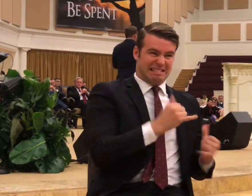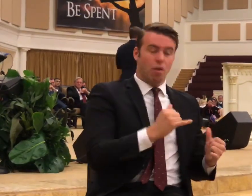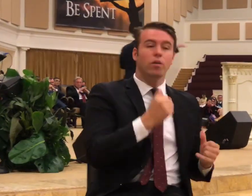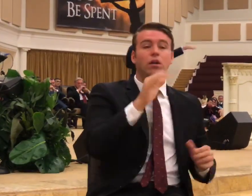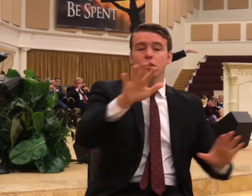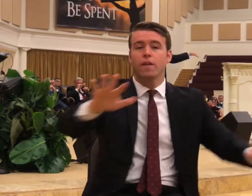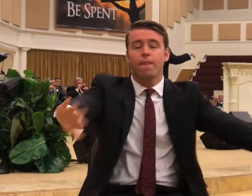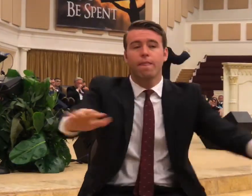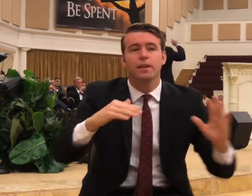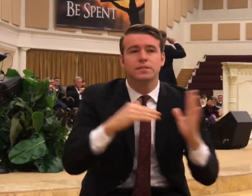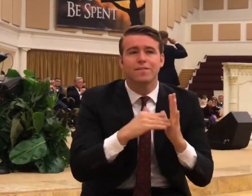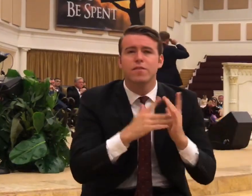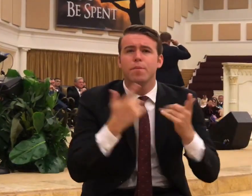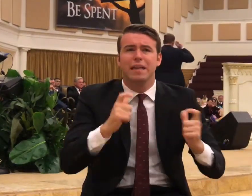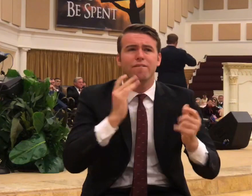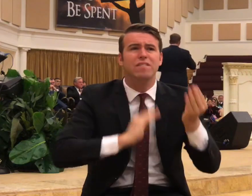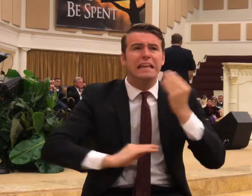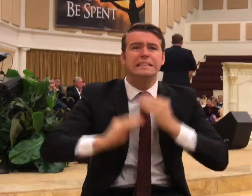back and study all those feasts.